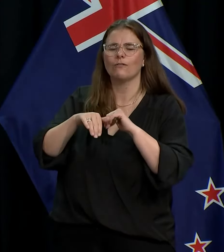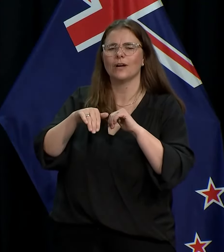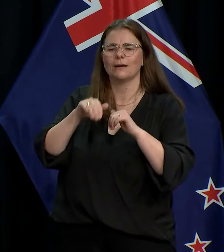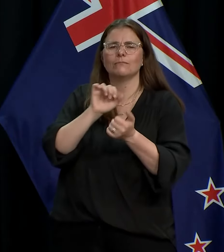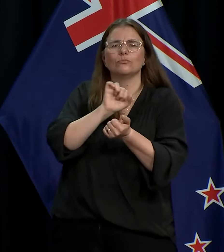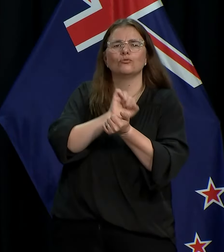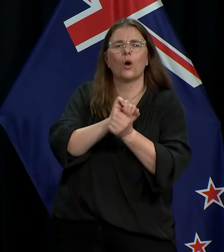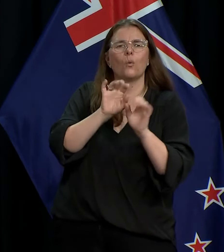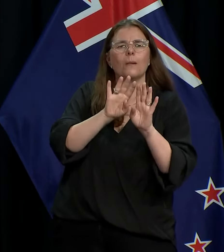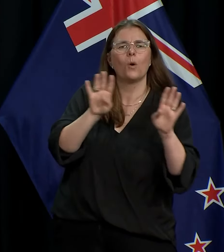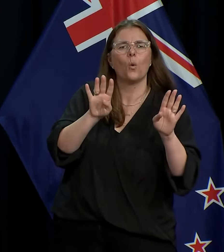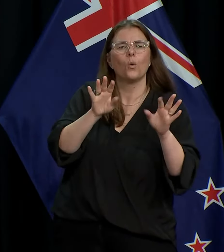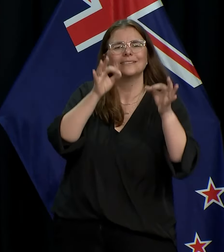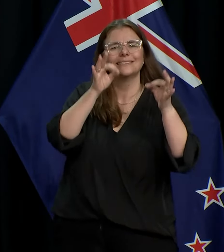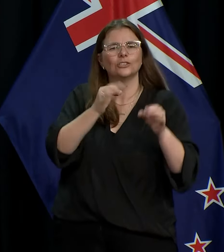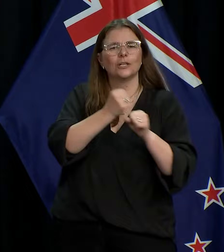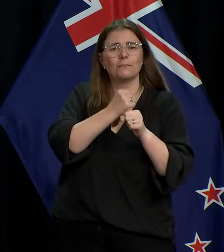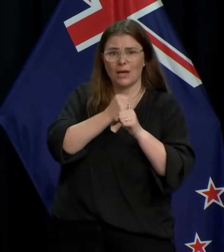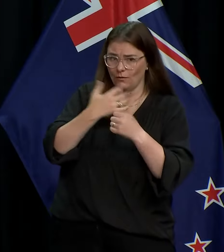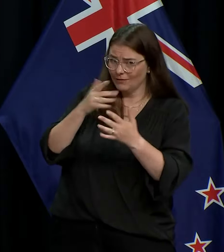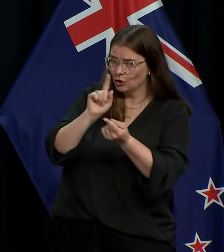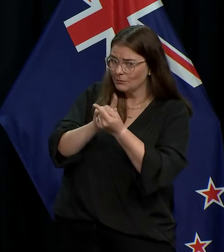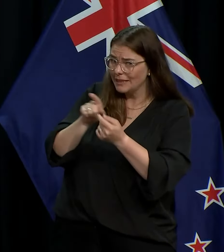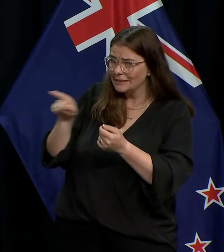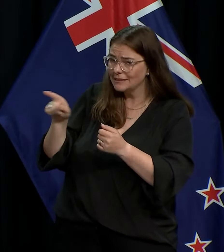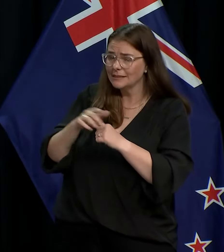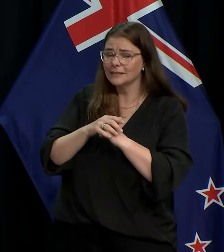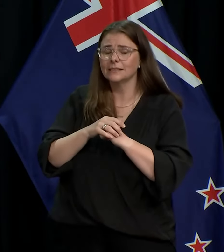board as well. Did you have... Much of